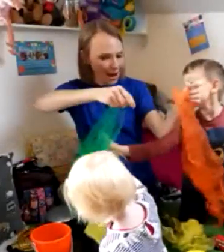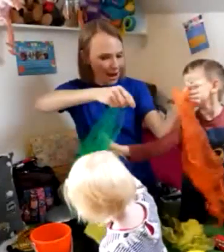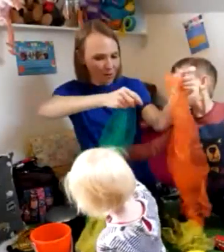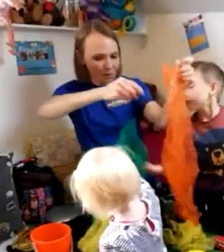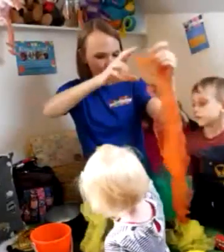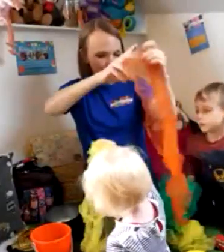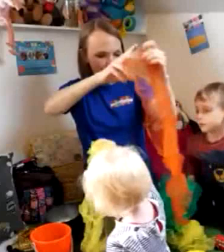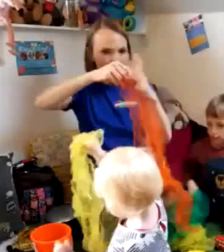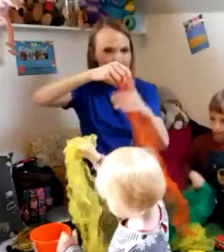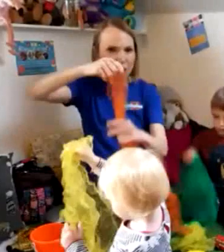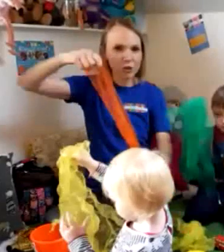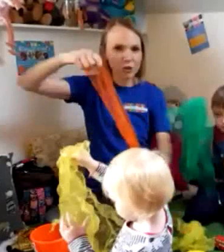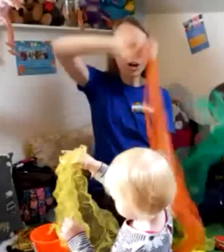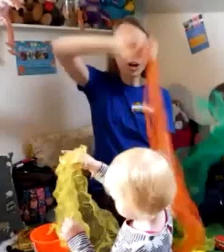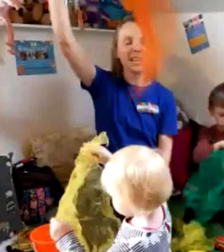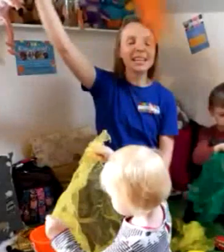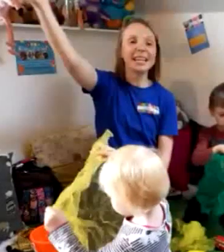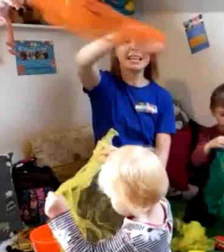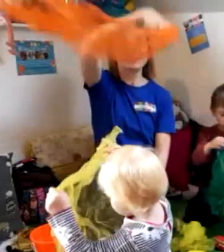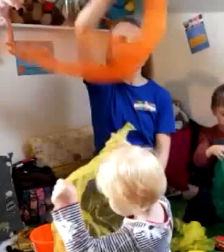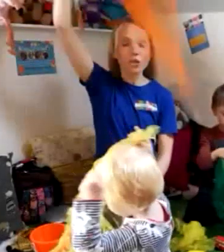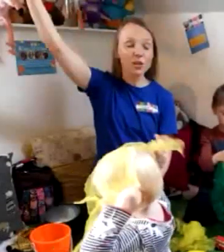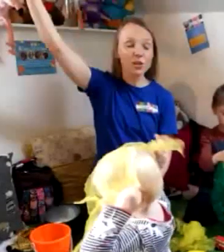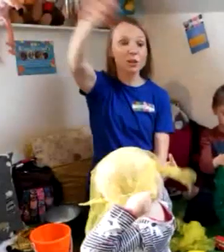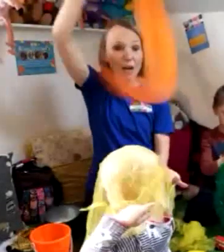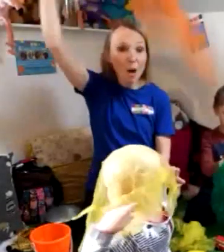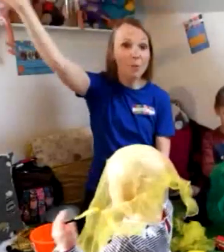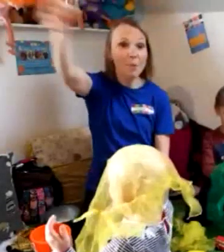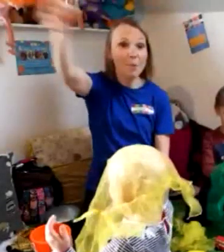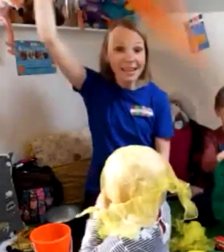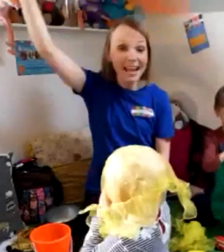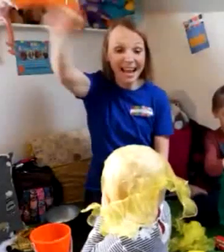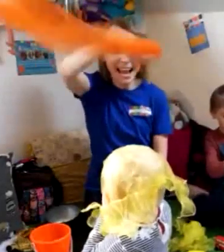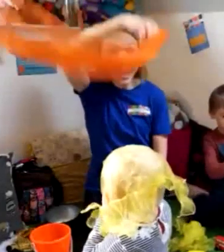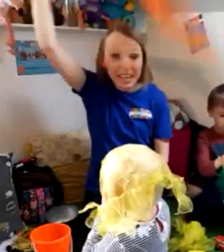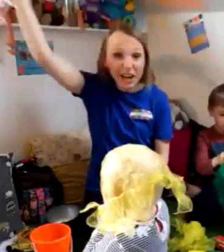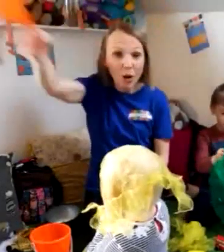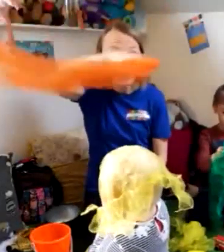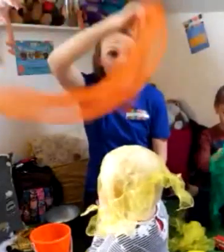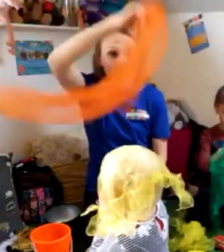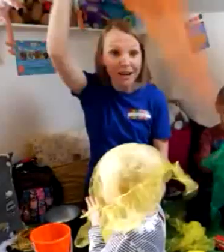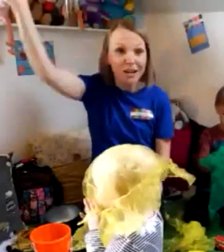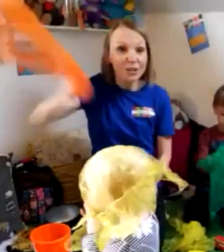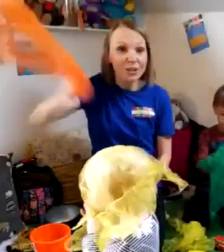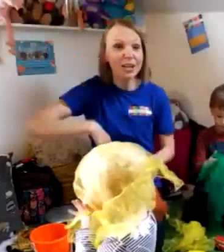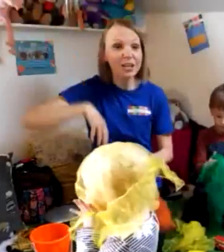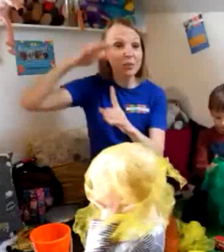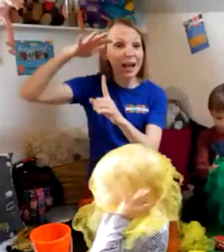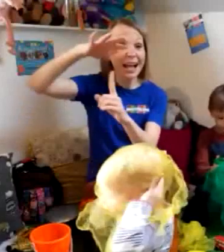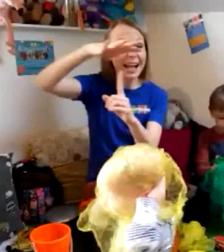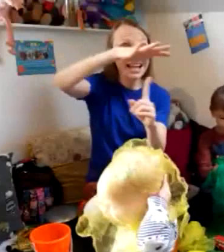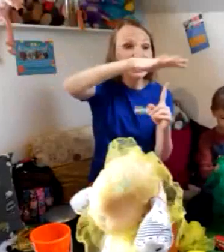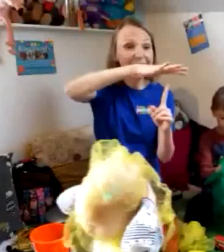house, because we are going to need to spin our propellers like a helicopter. So we're going to do